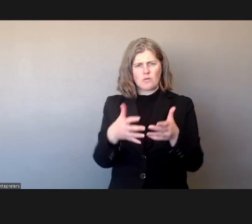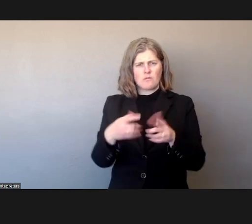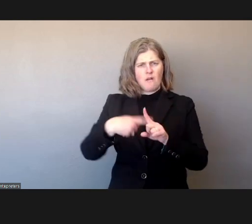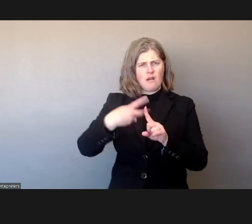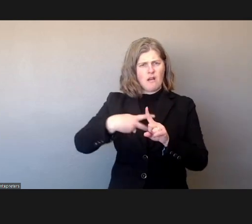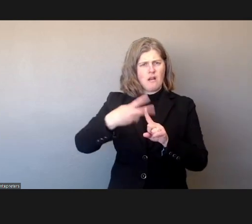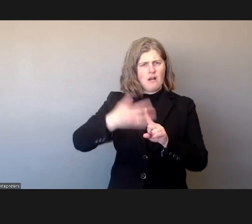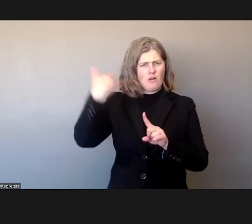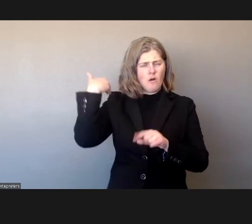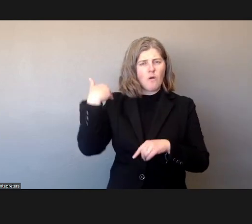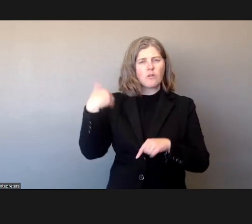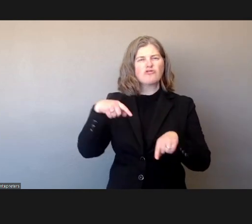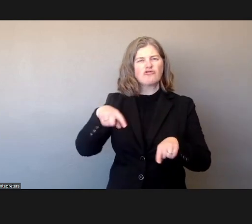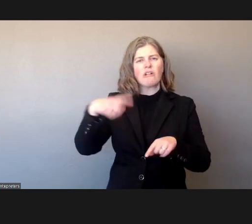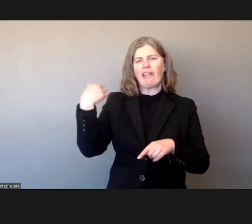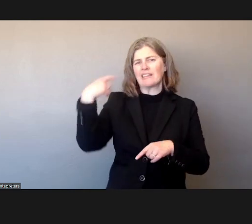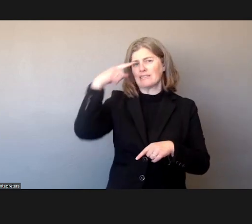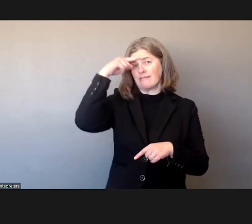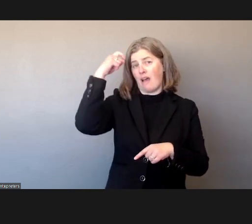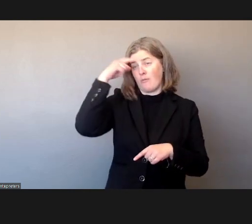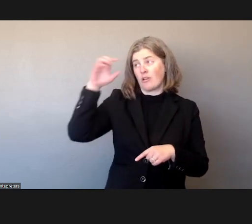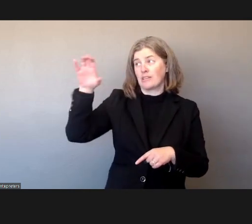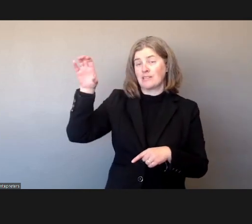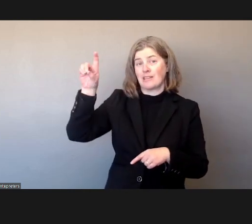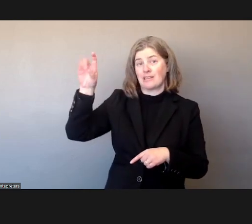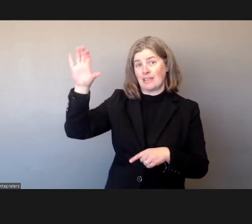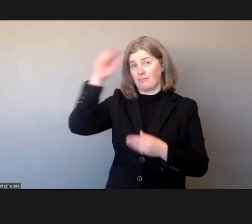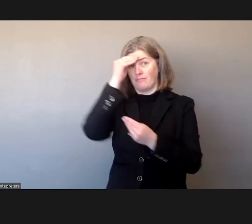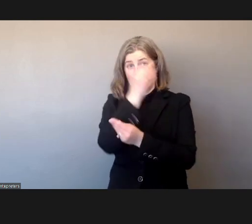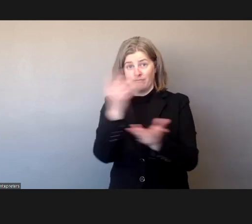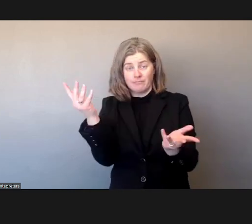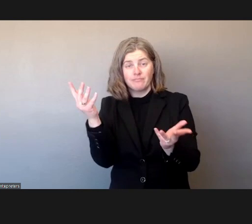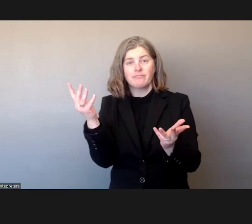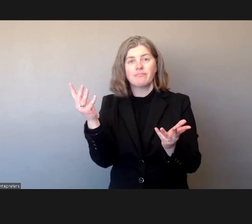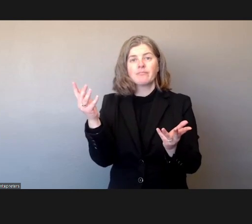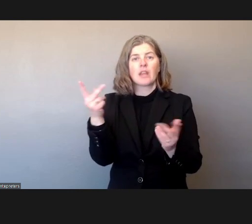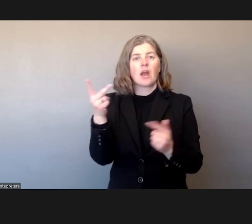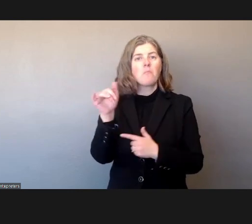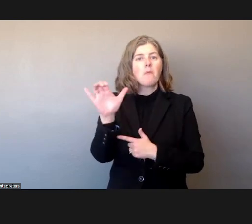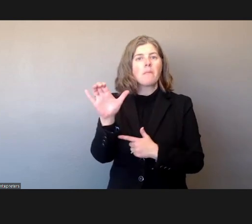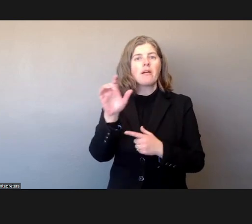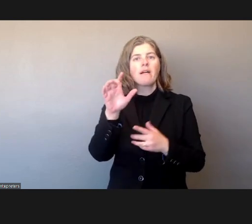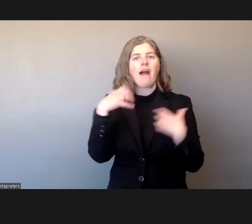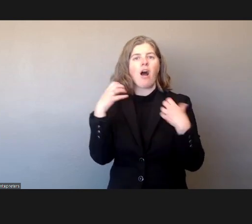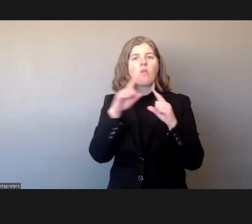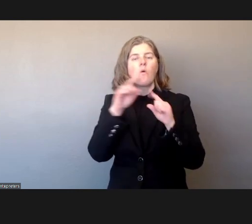months ago, last summer, the CDC came out, and in public health workers, there was a